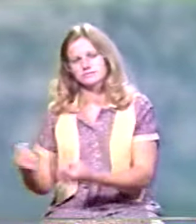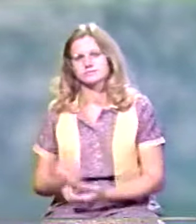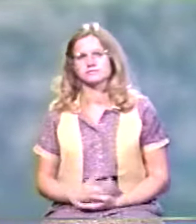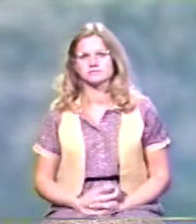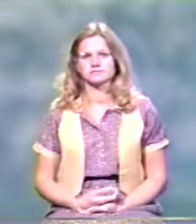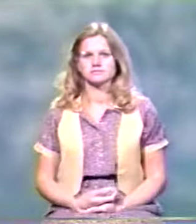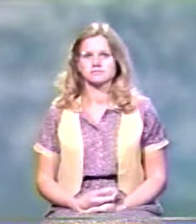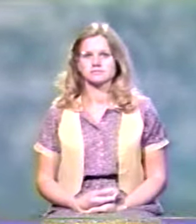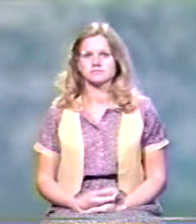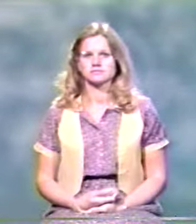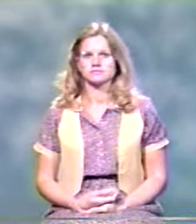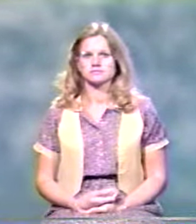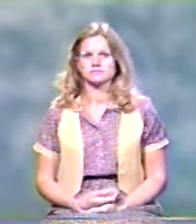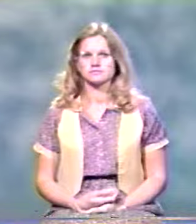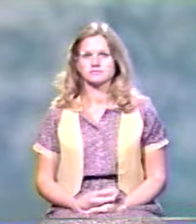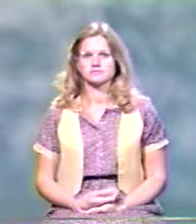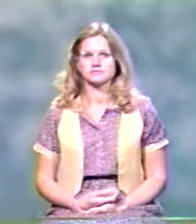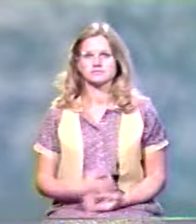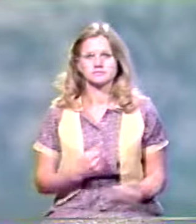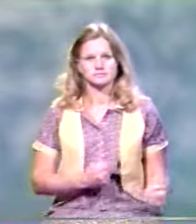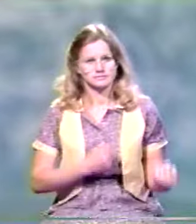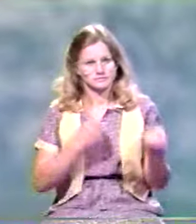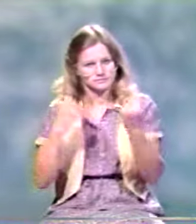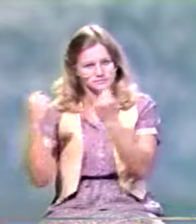To drive to a specific location.